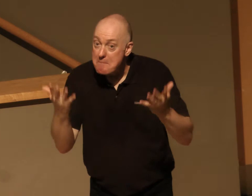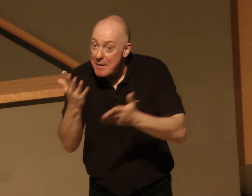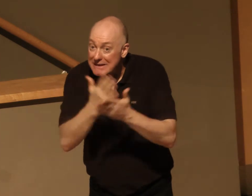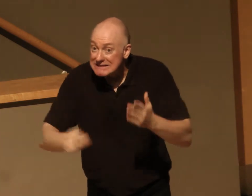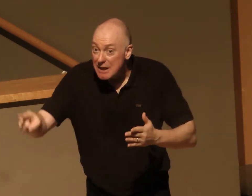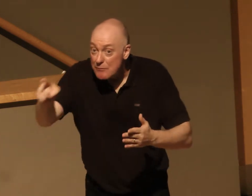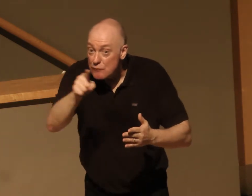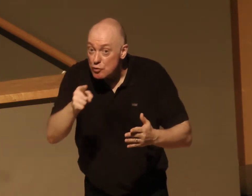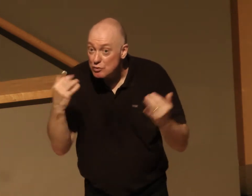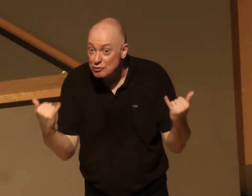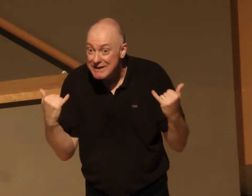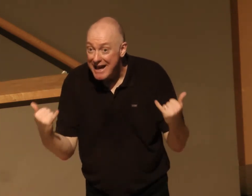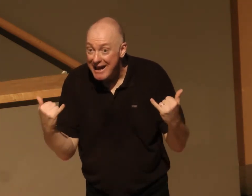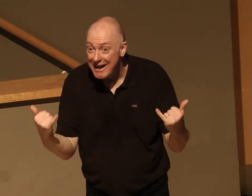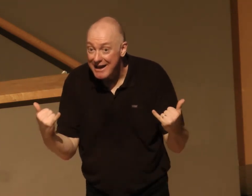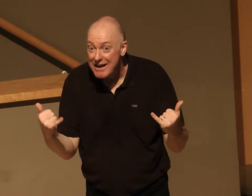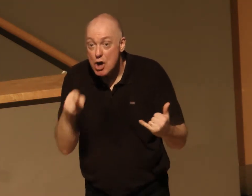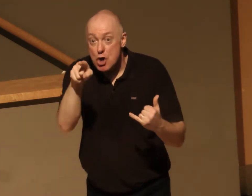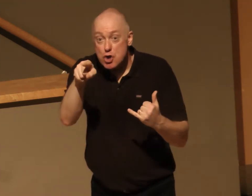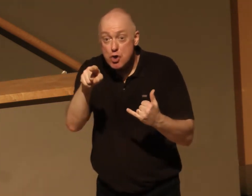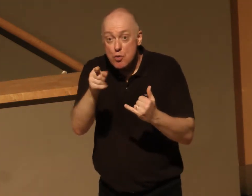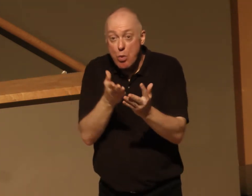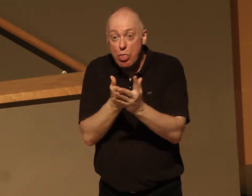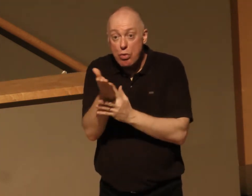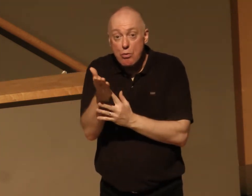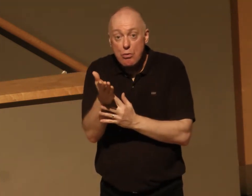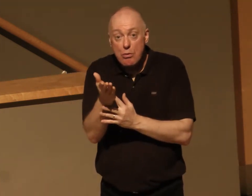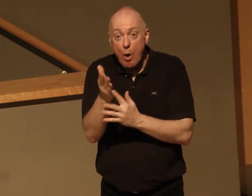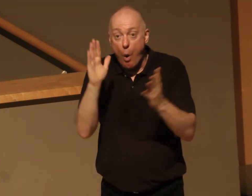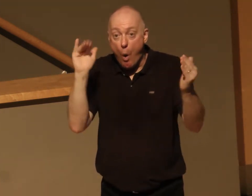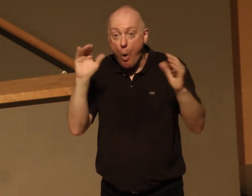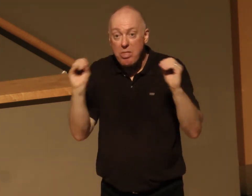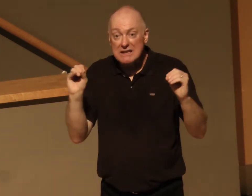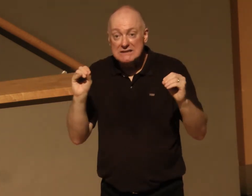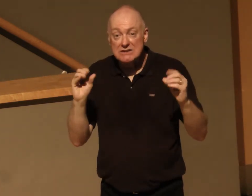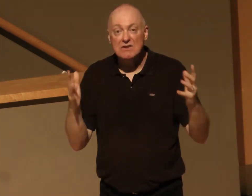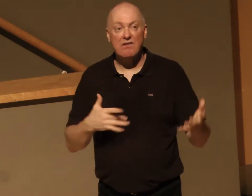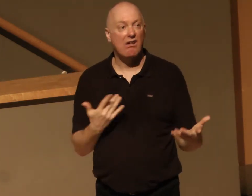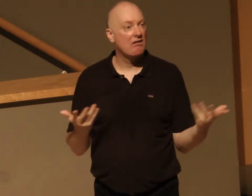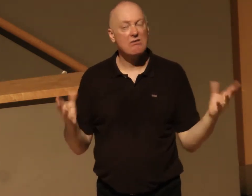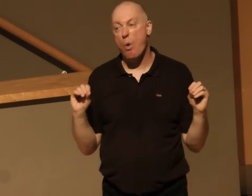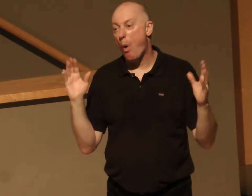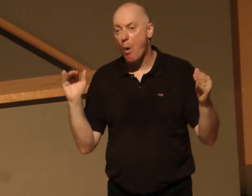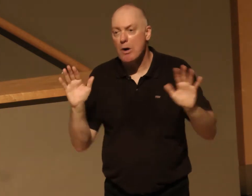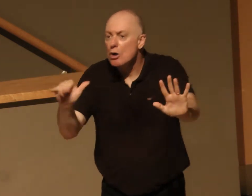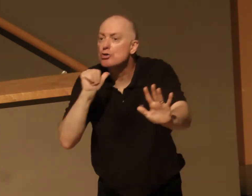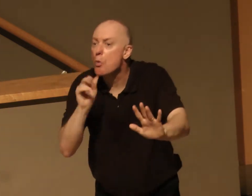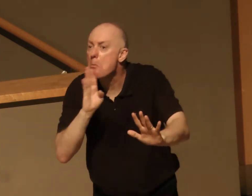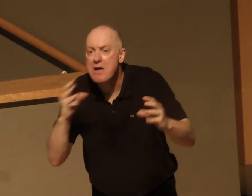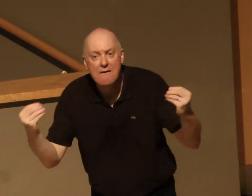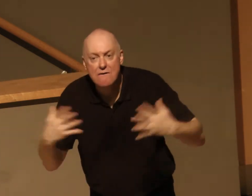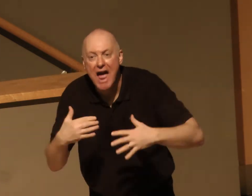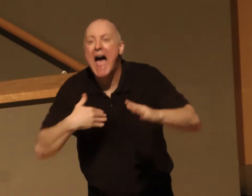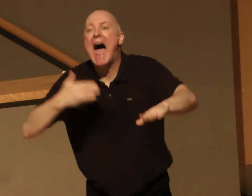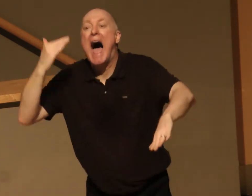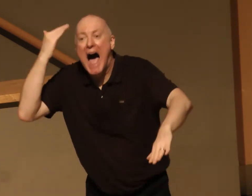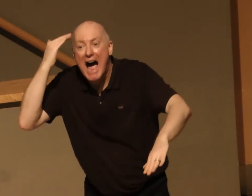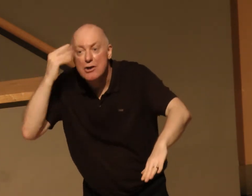today in the midst of your hopelessness God's word says that you do not be afraid I know you seek Jesus who was